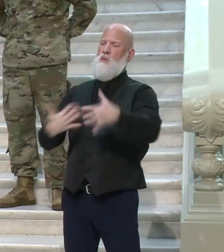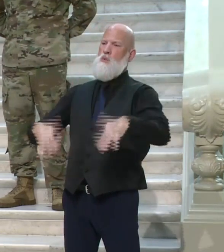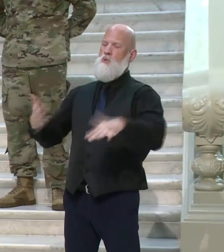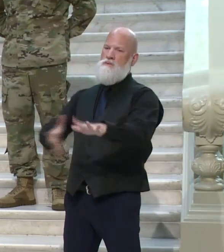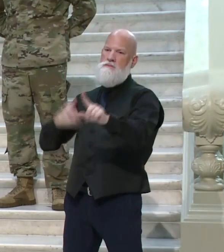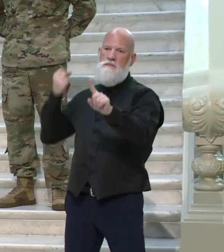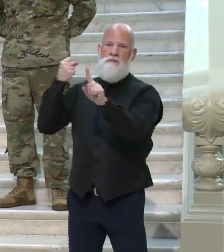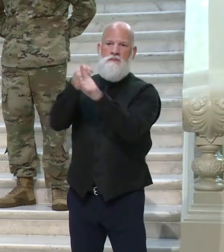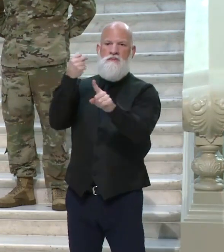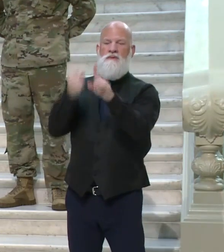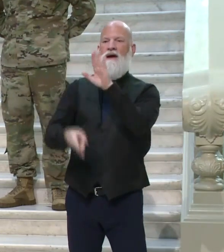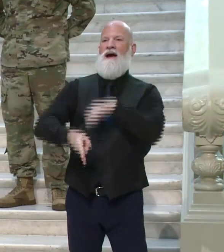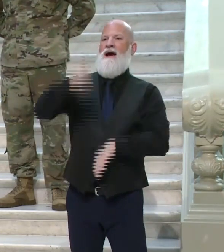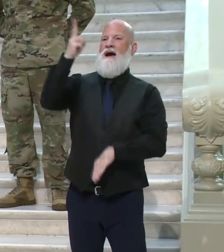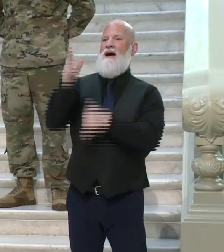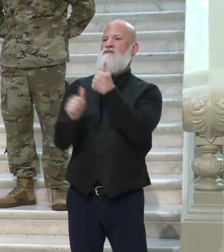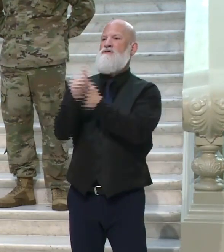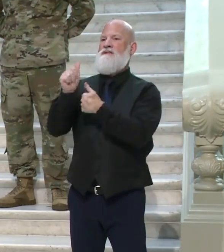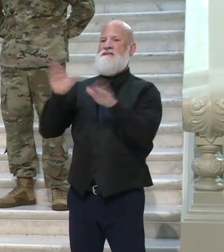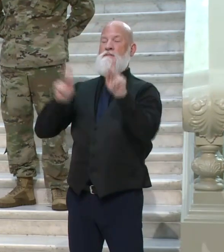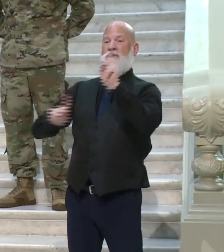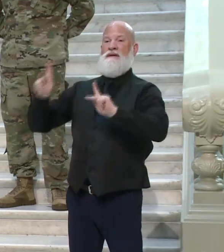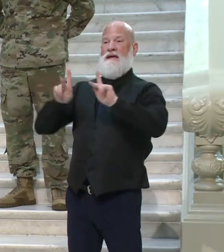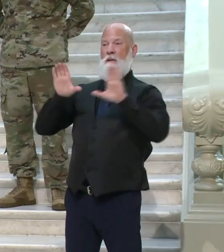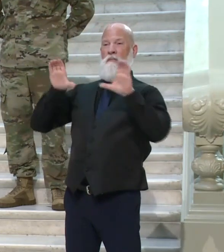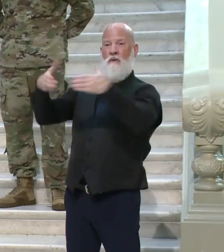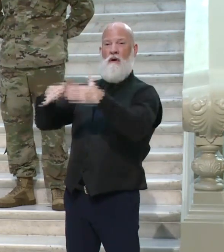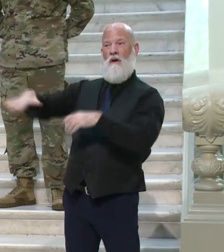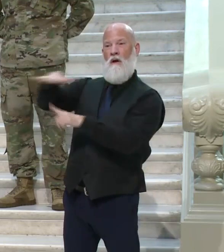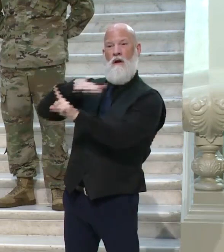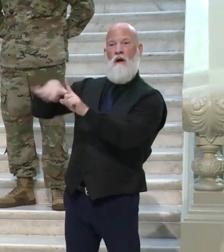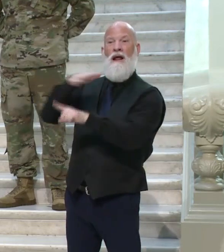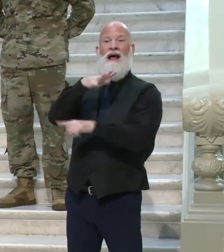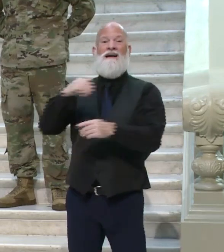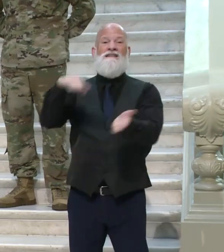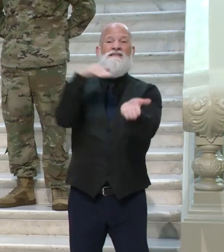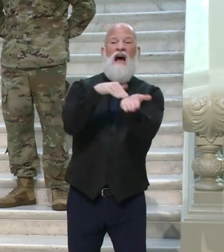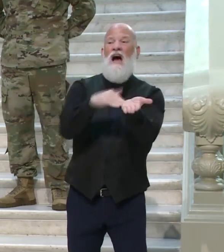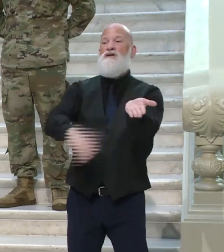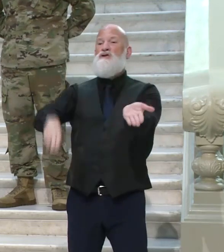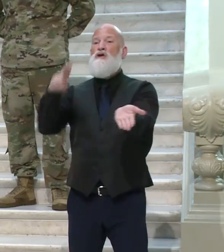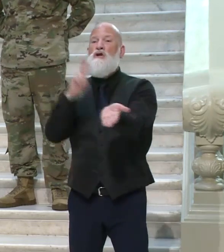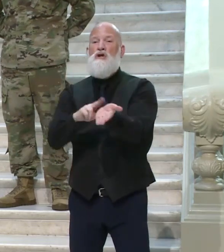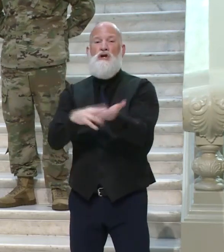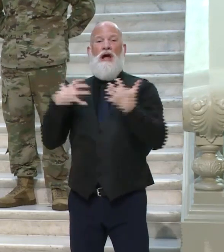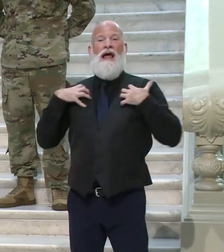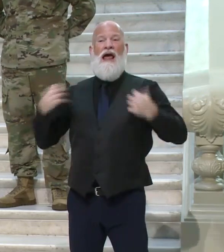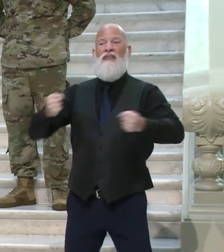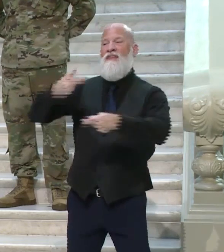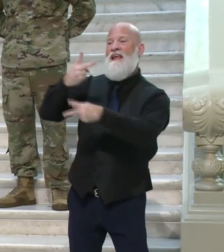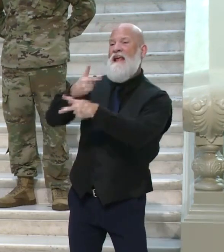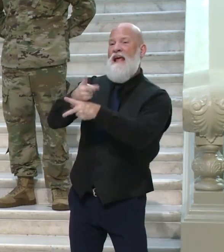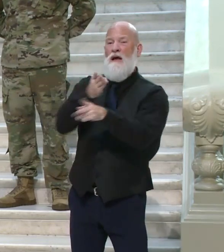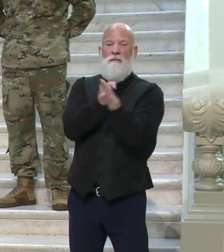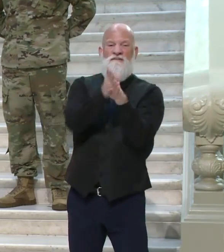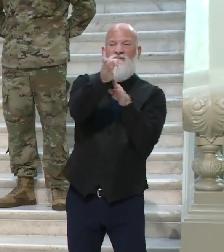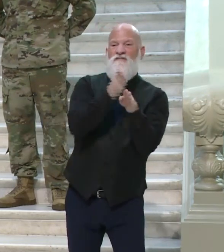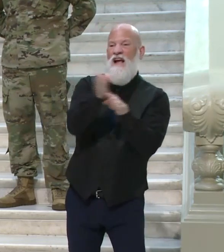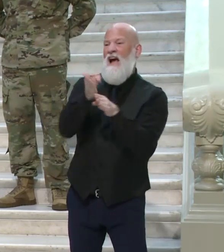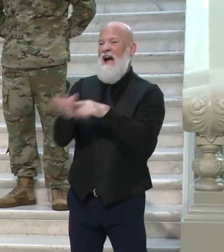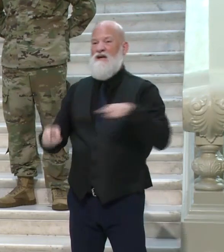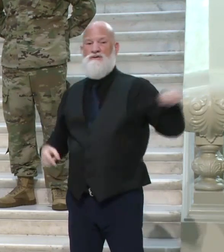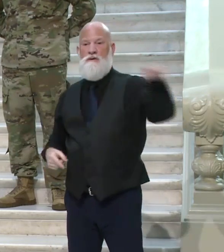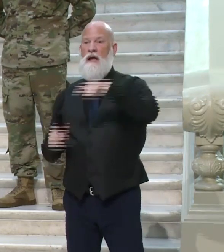risk and causing alarm among public health officials, healthcare professionals, and our families.